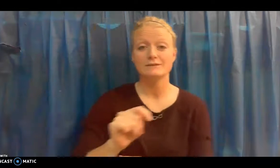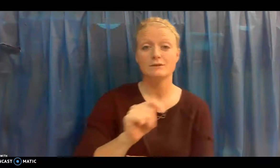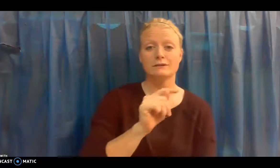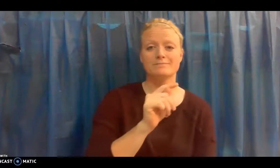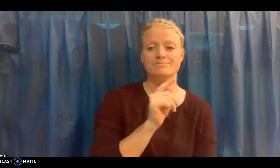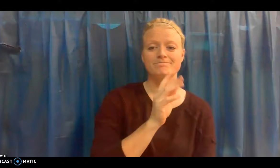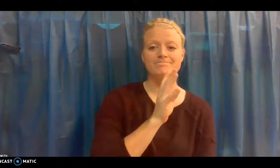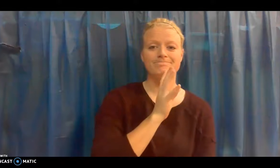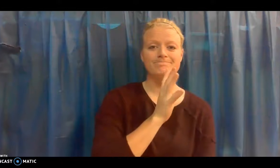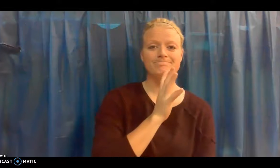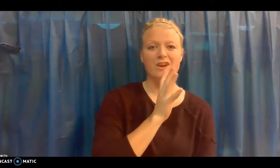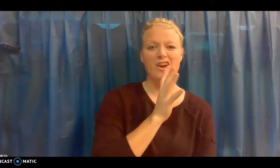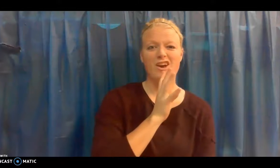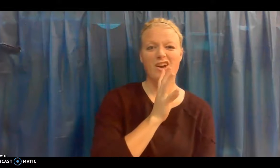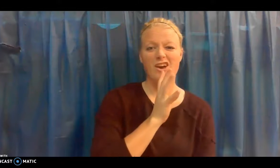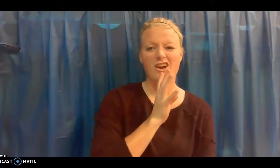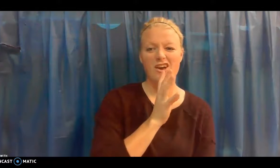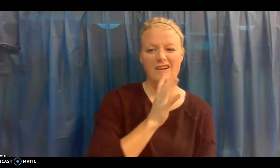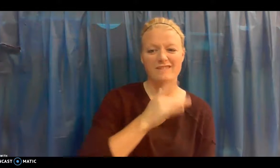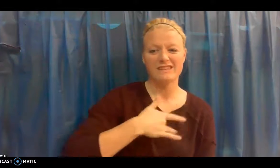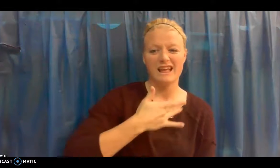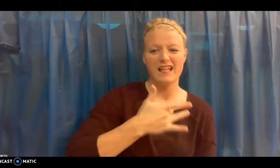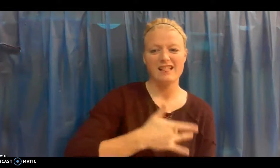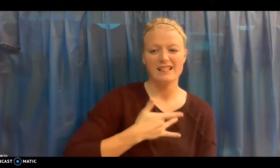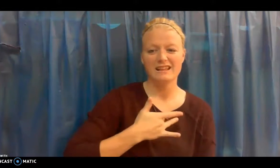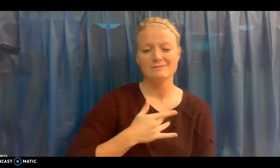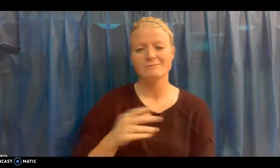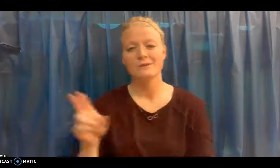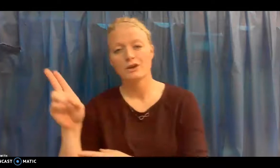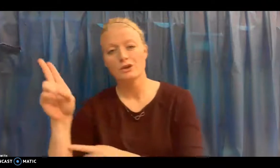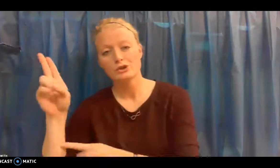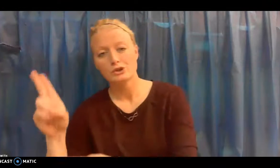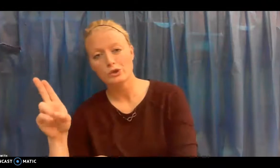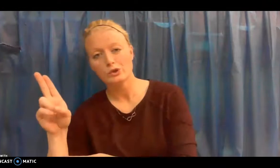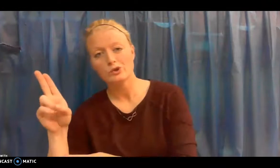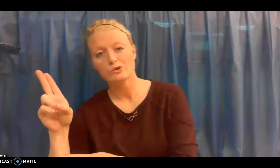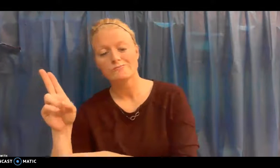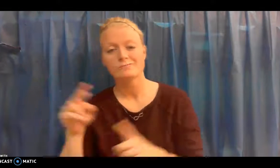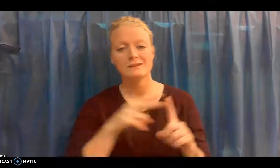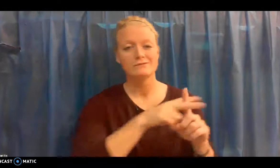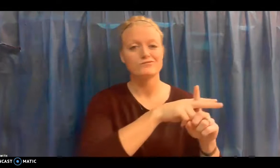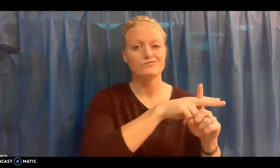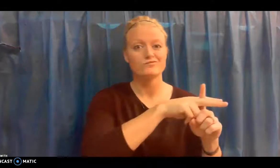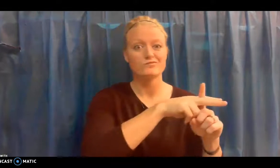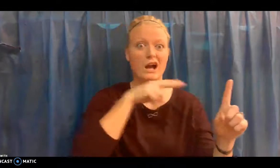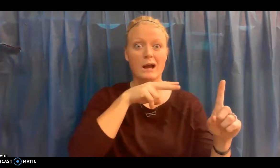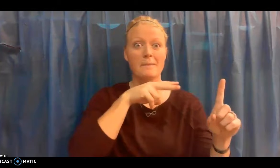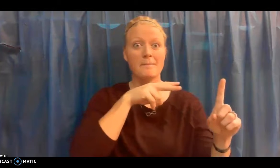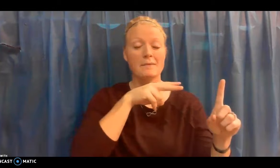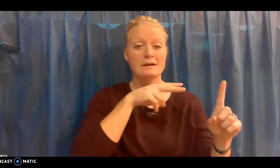T is for talk about your feelings. U is for